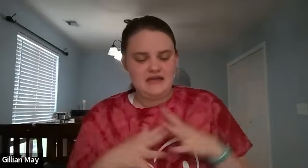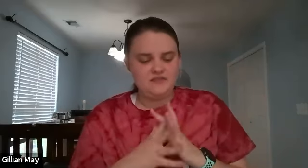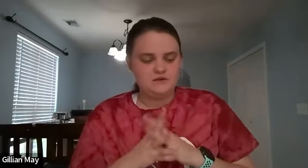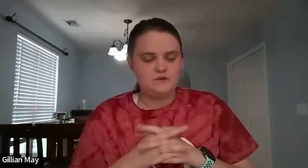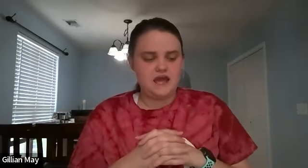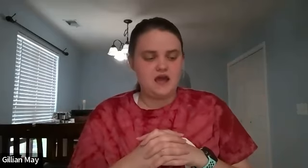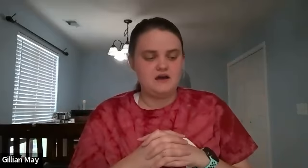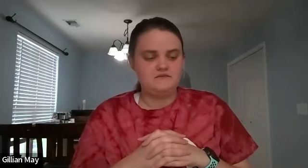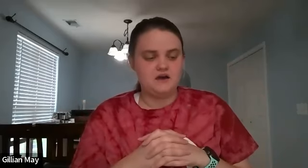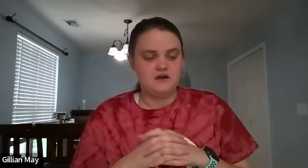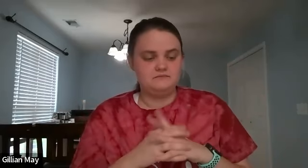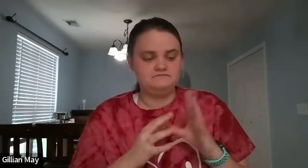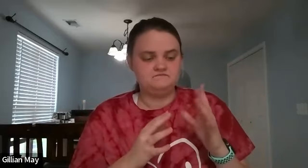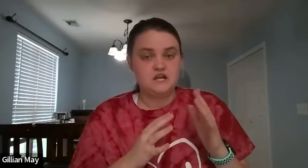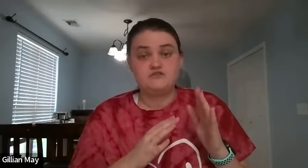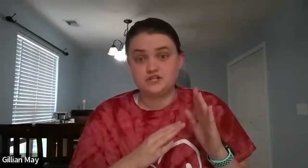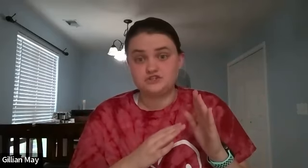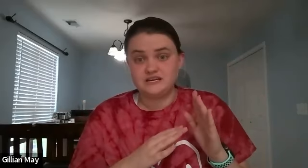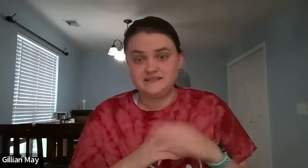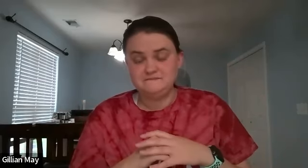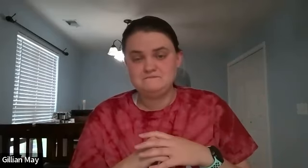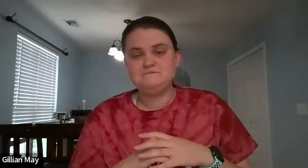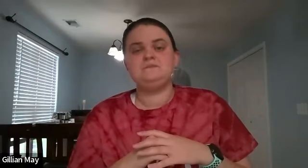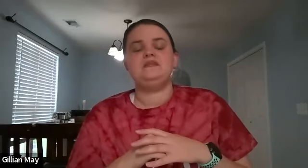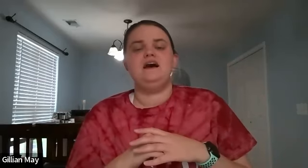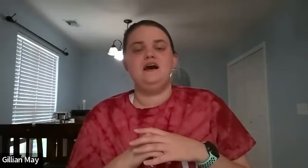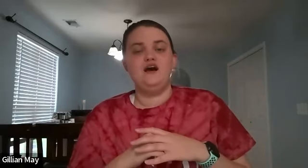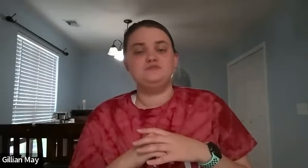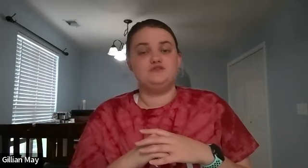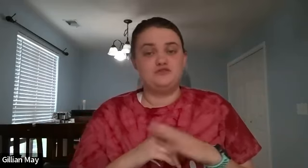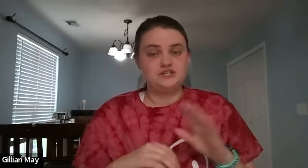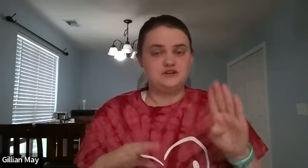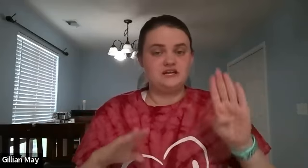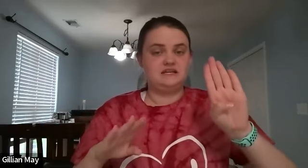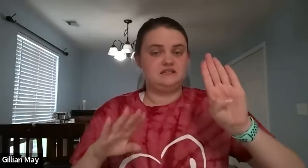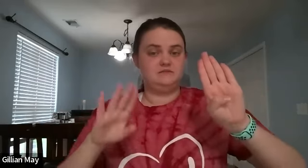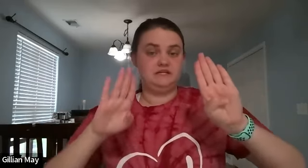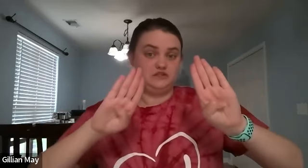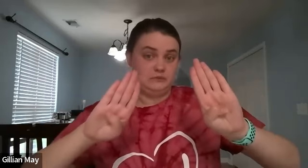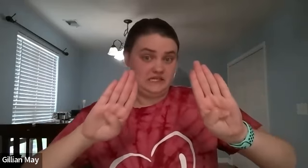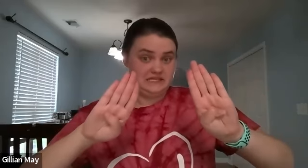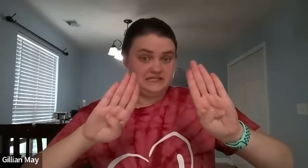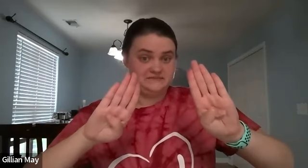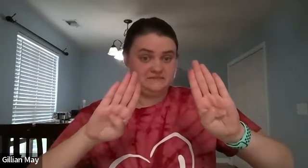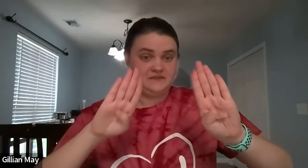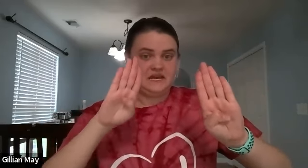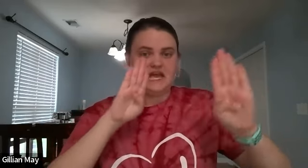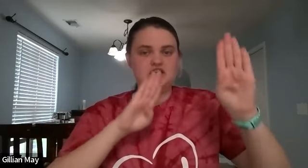and then we have frustrated. So frustrated is going to be two B's, and you're